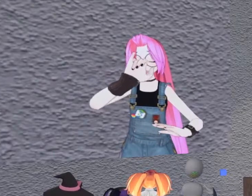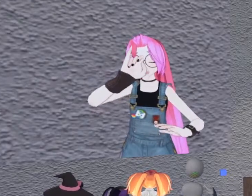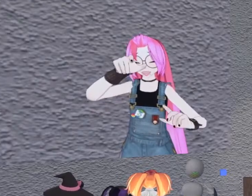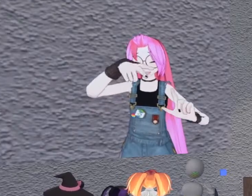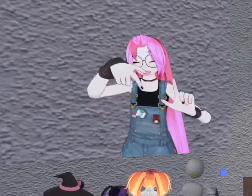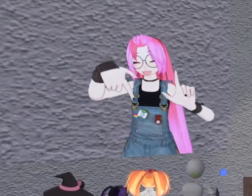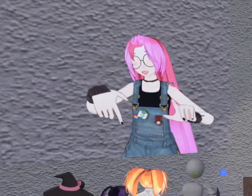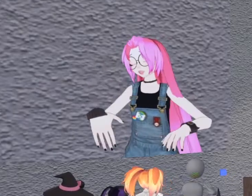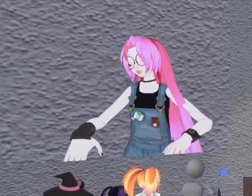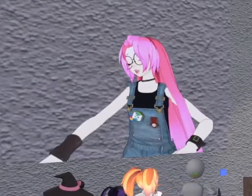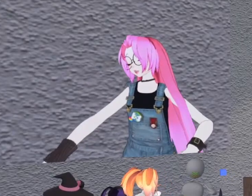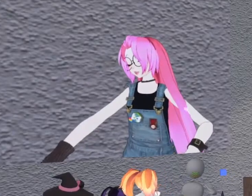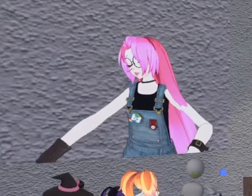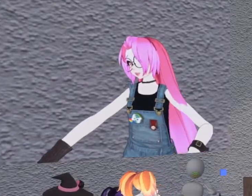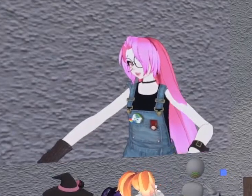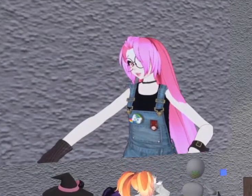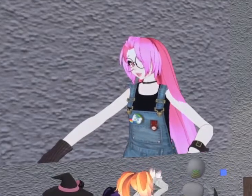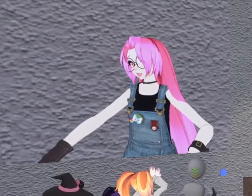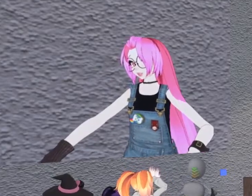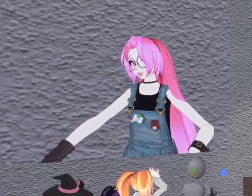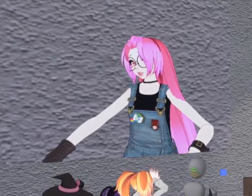mountain? How do you sign mountain? I just showed you that.